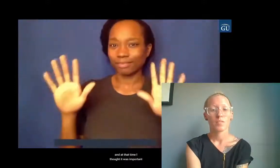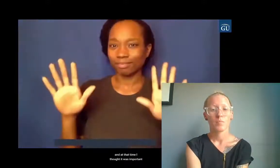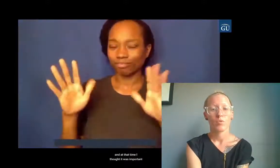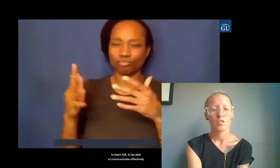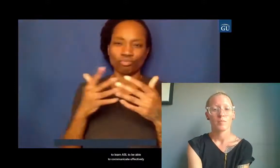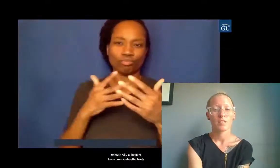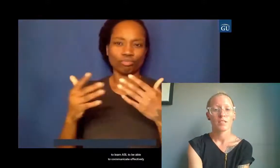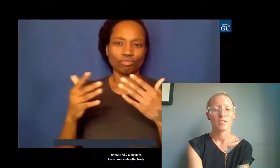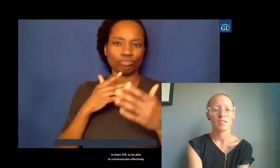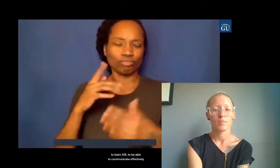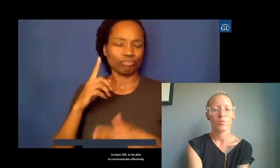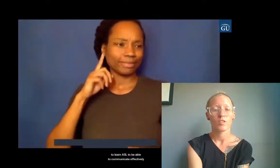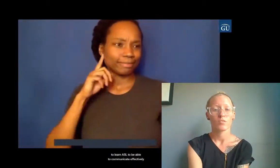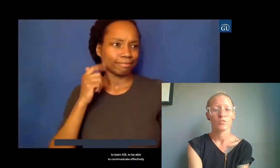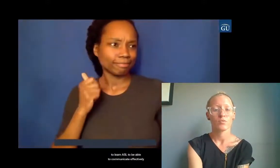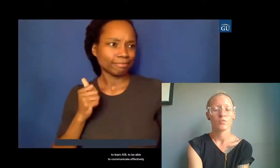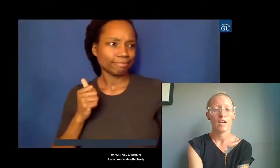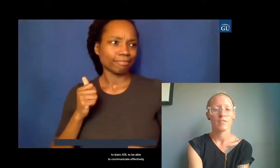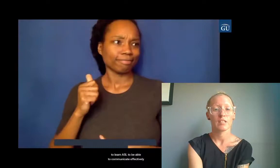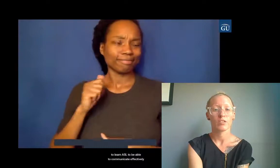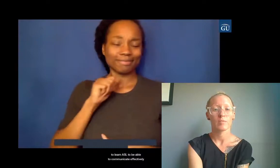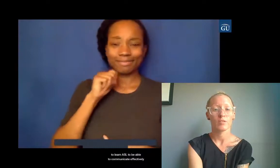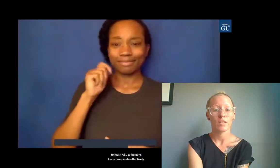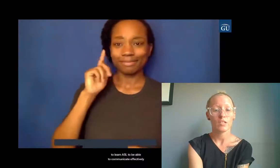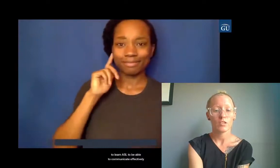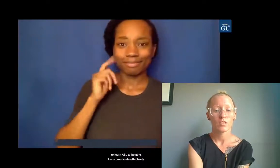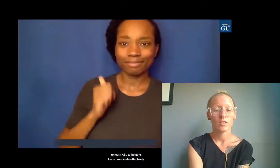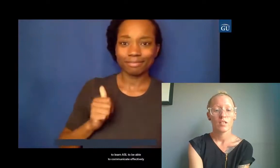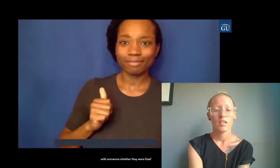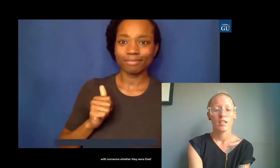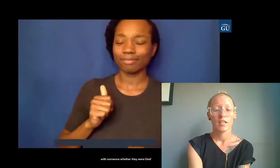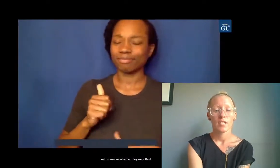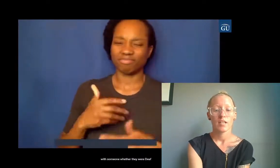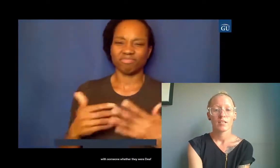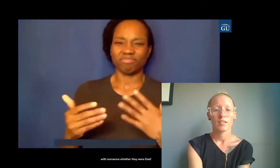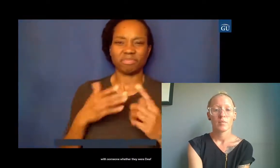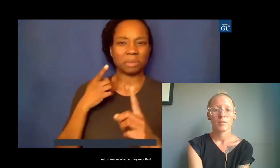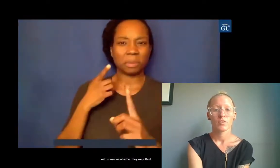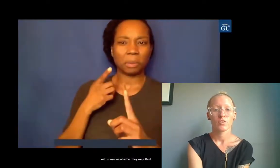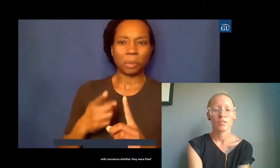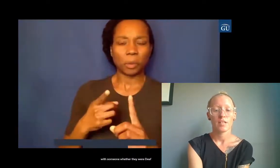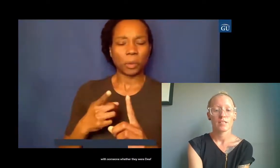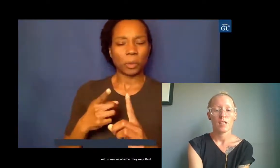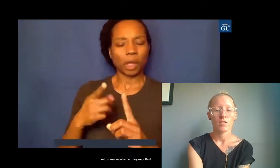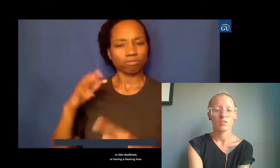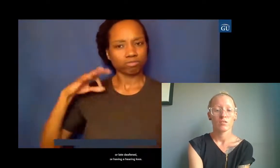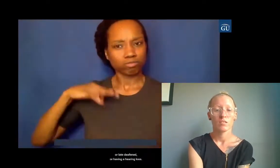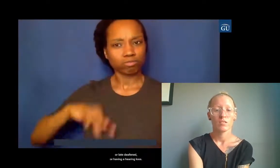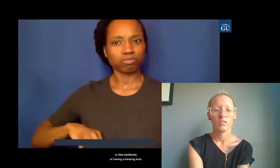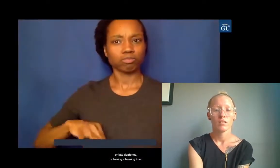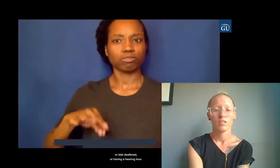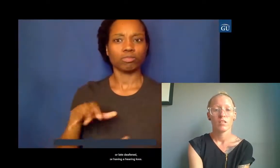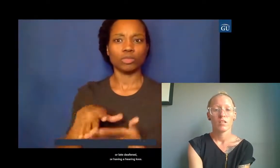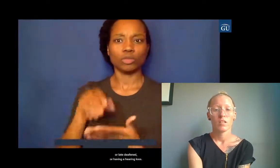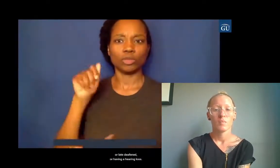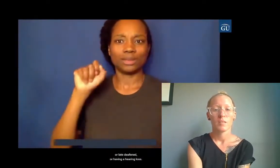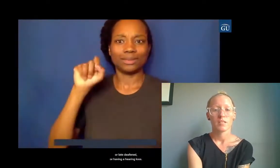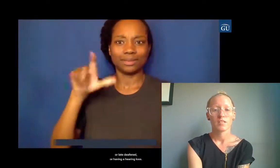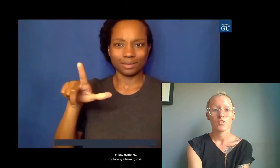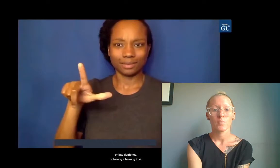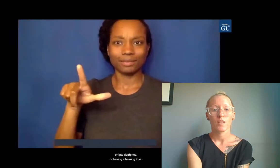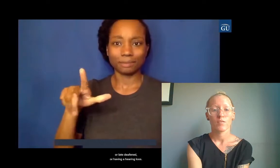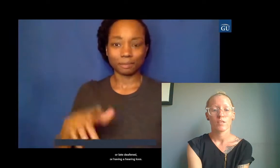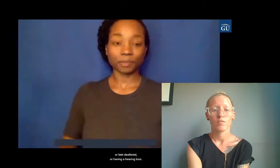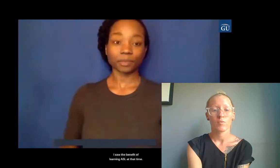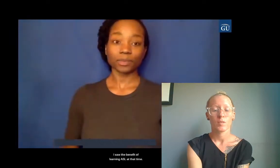I thought it was important because it's important to have clear communication and be able to learn ASL because